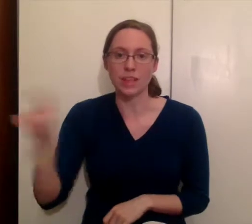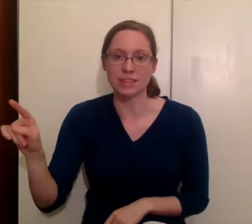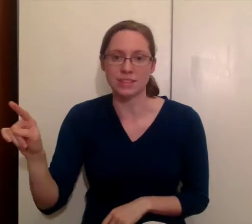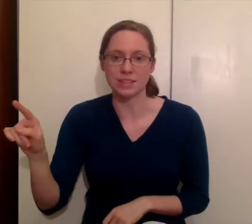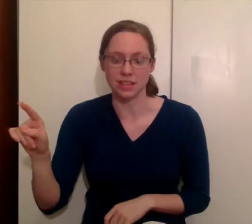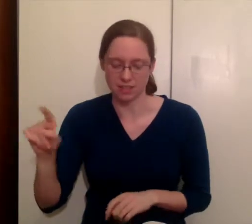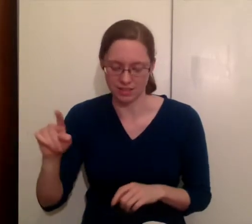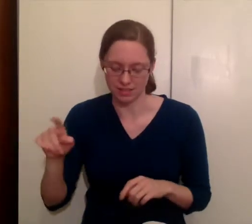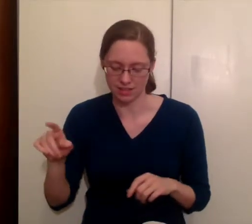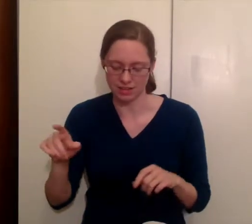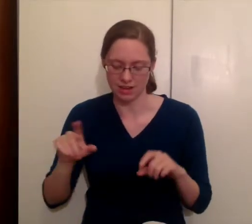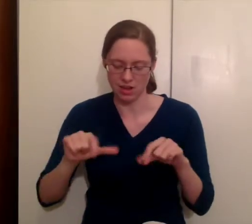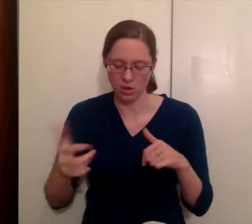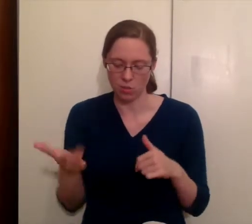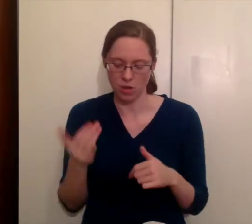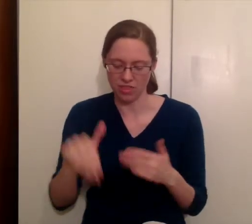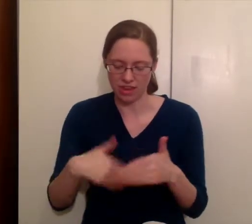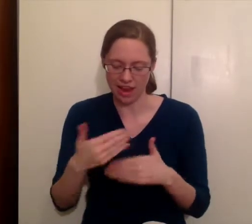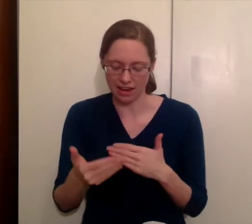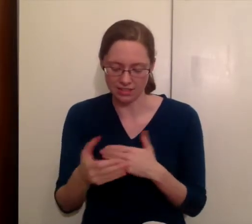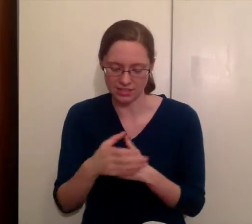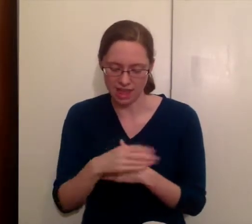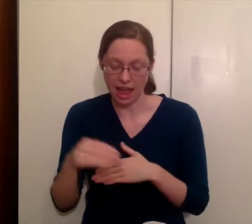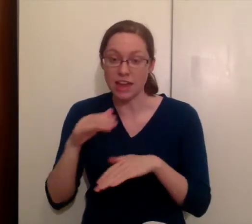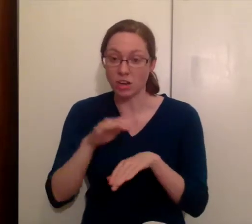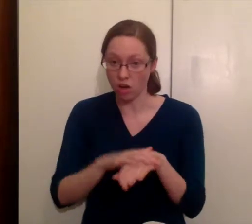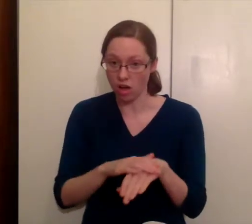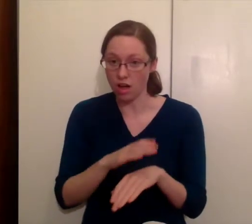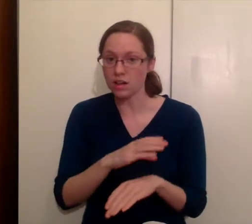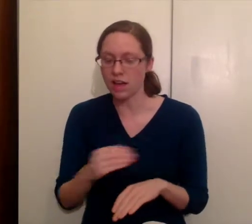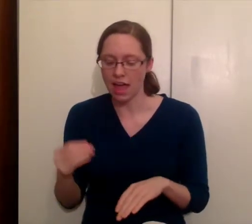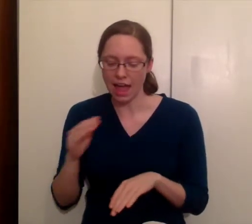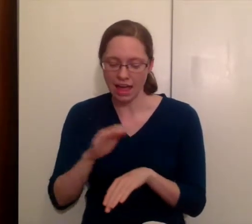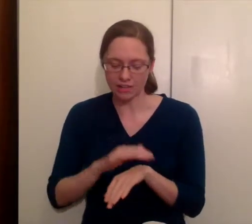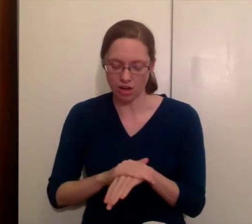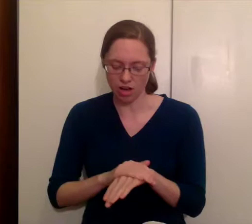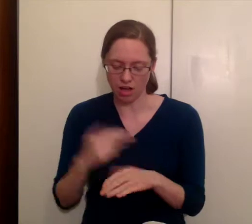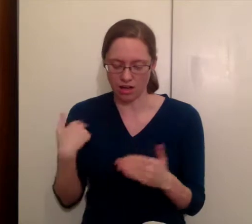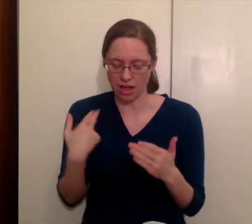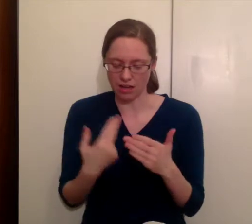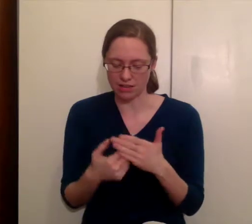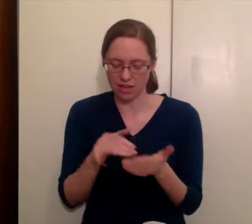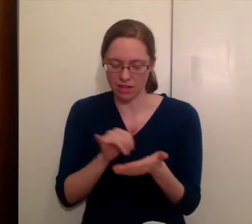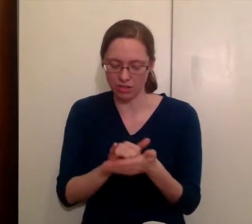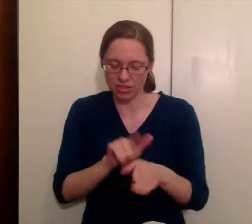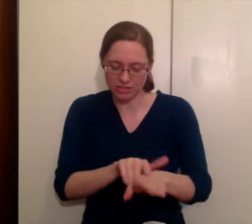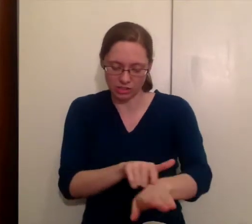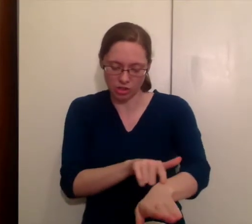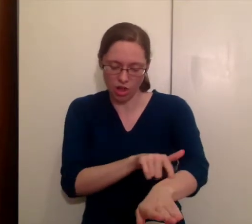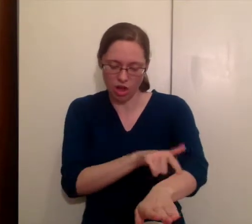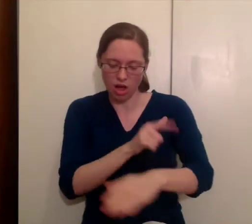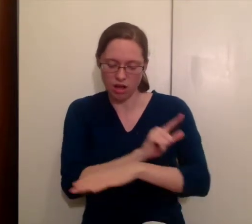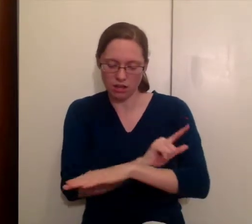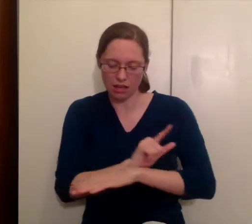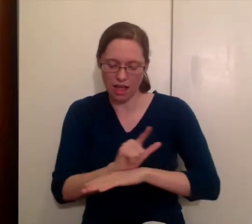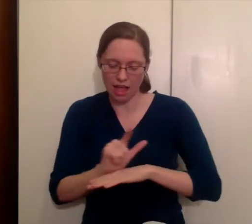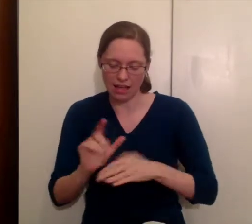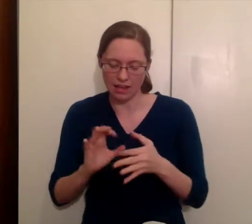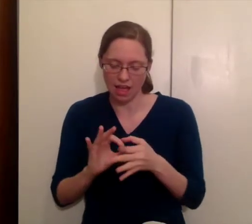Whiz went the next, and on until this long line